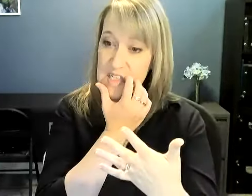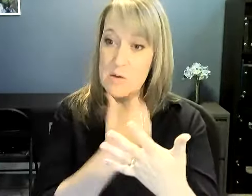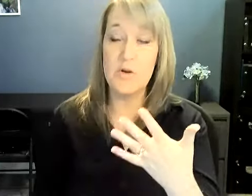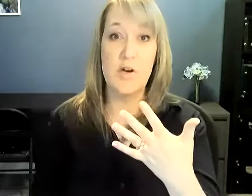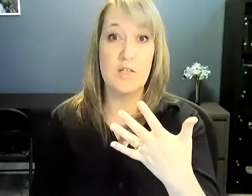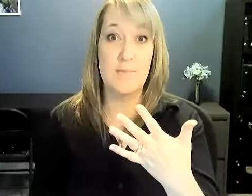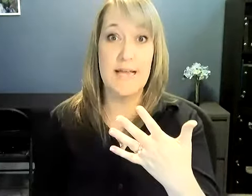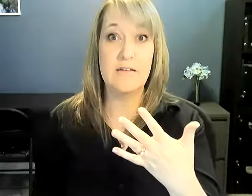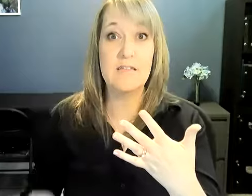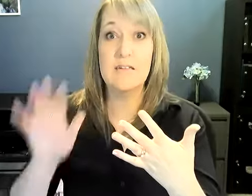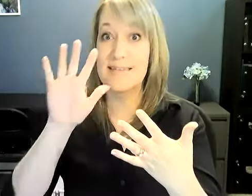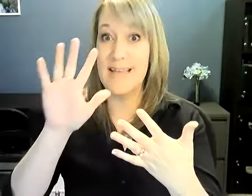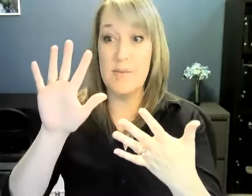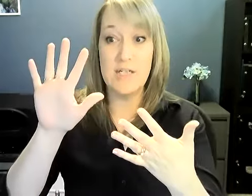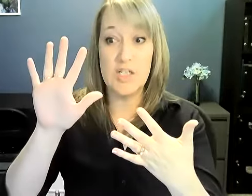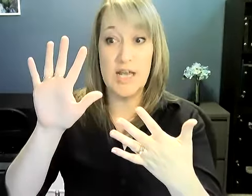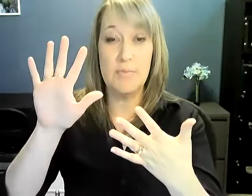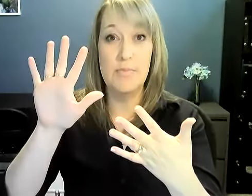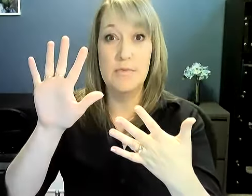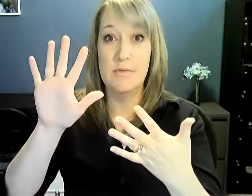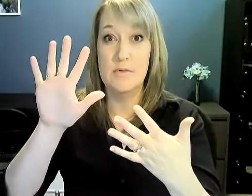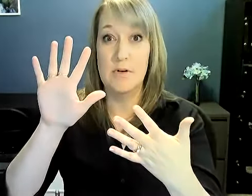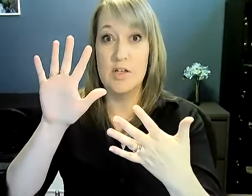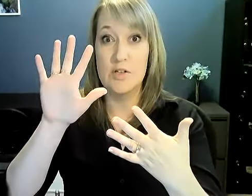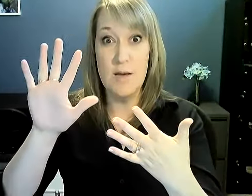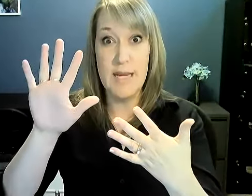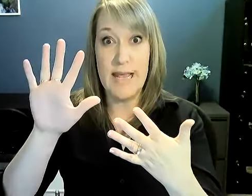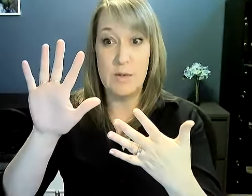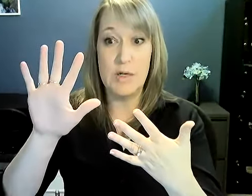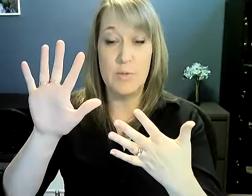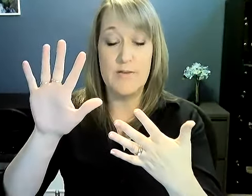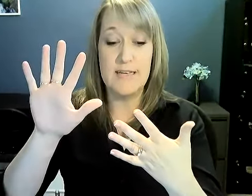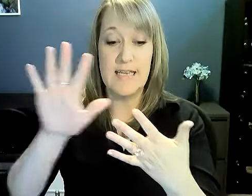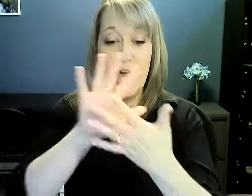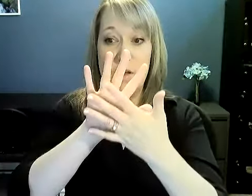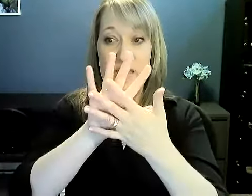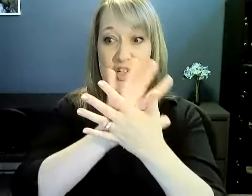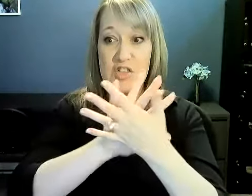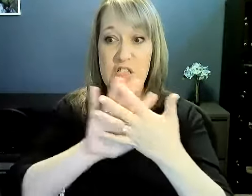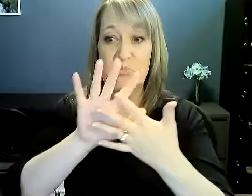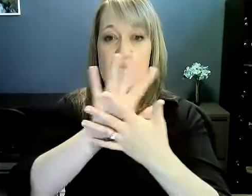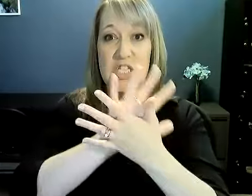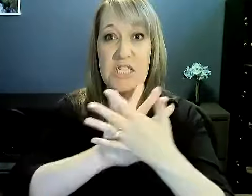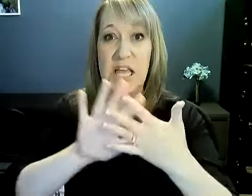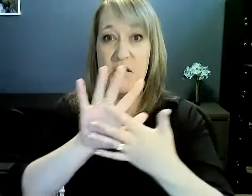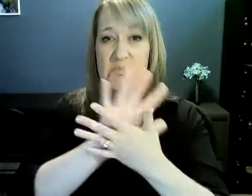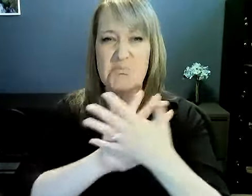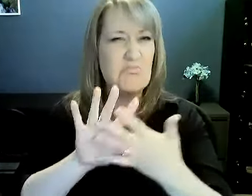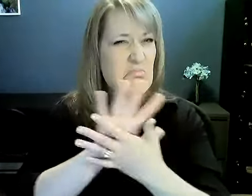you on your non-dominant hand. Same hand shape on your dominant hand, but it'll be facing out. And then you're just going to mush it together.